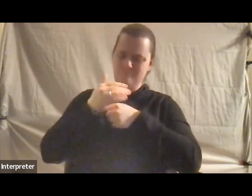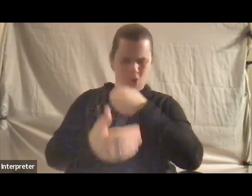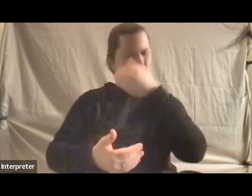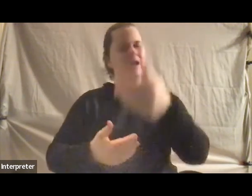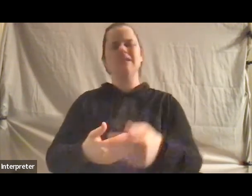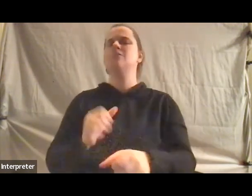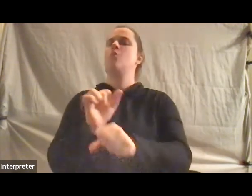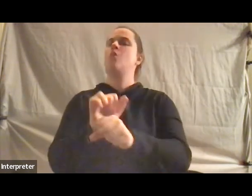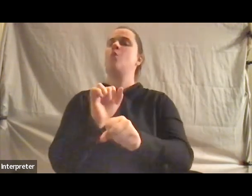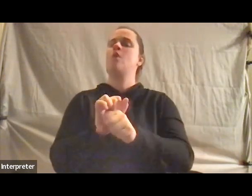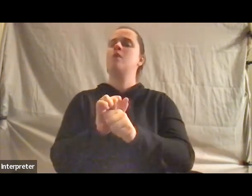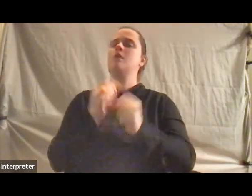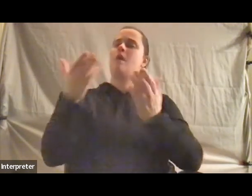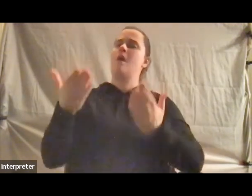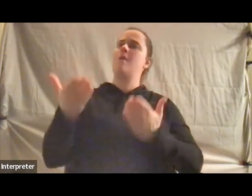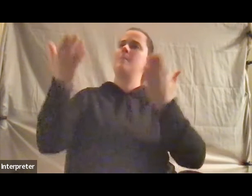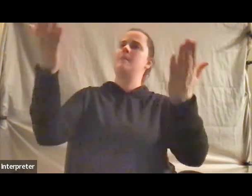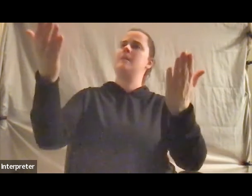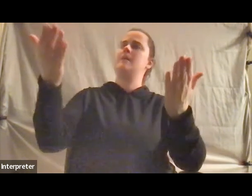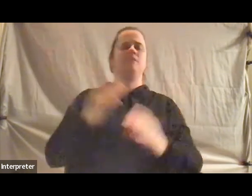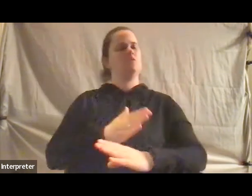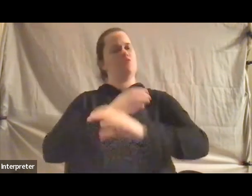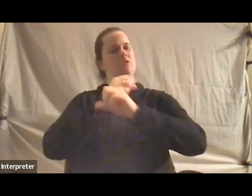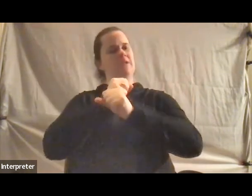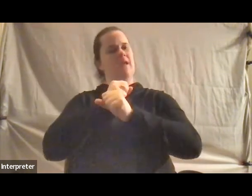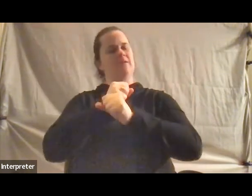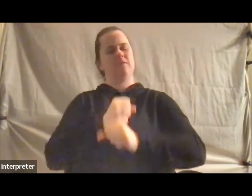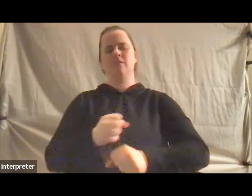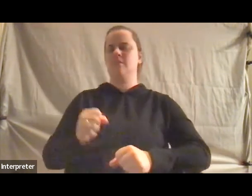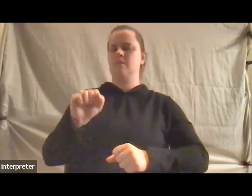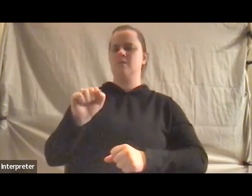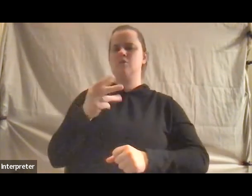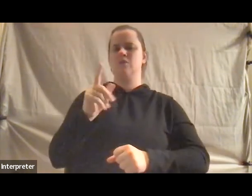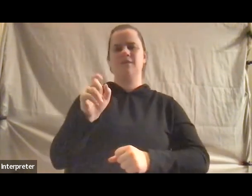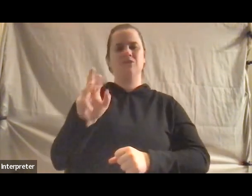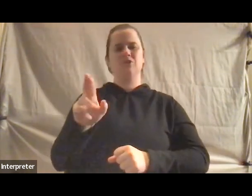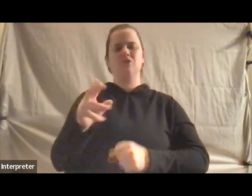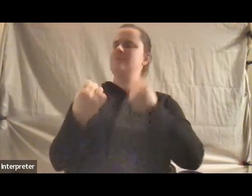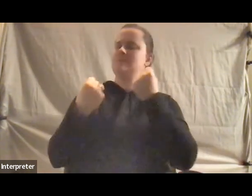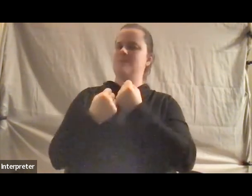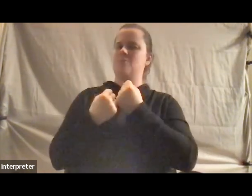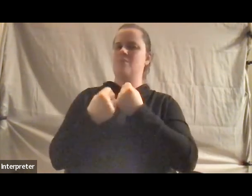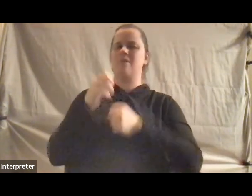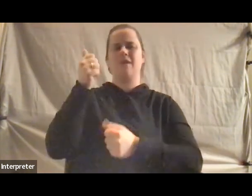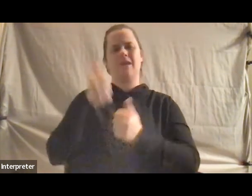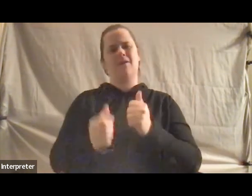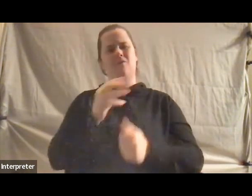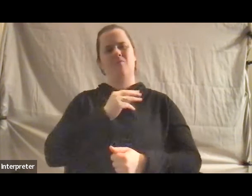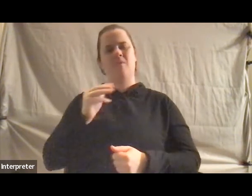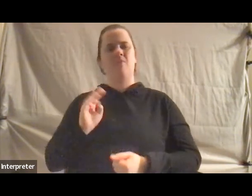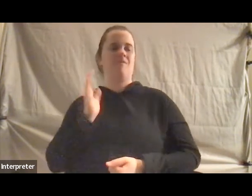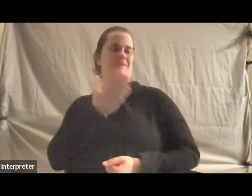work to uplift, protect, shelter, and support every member of our